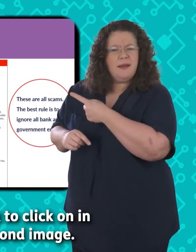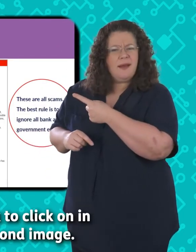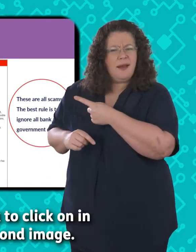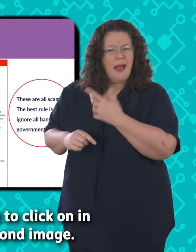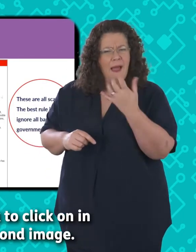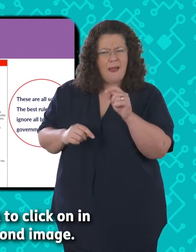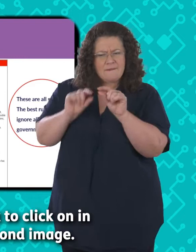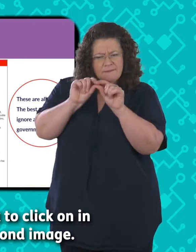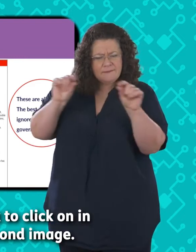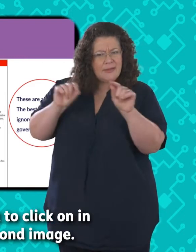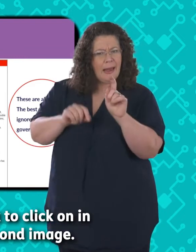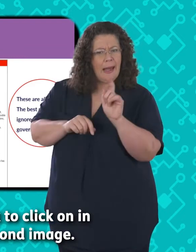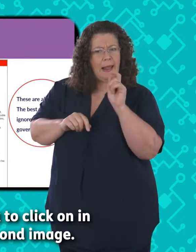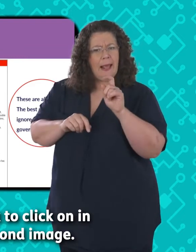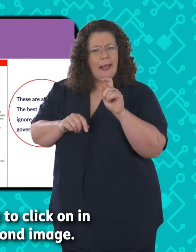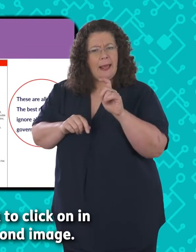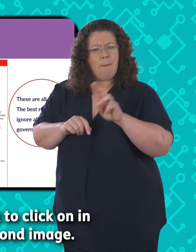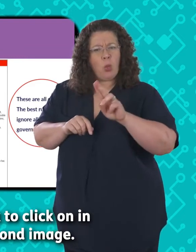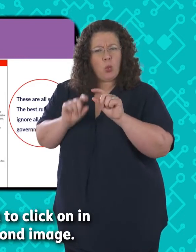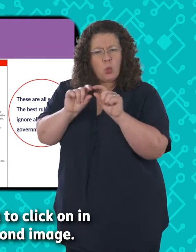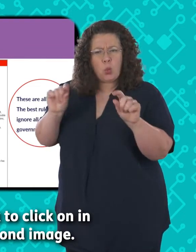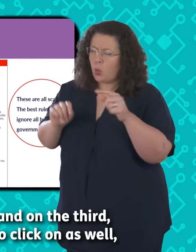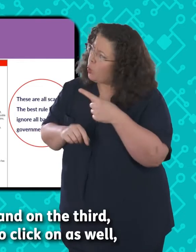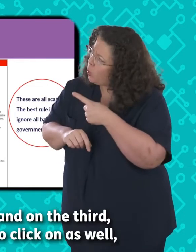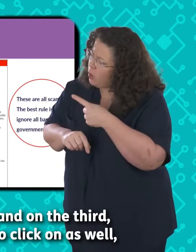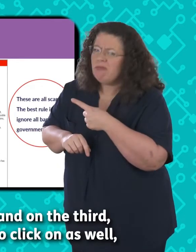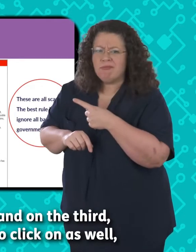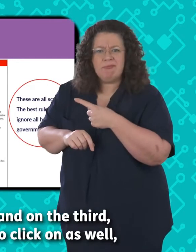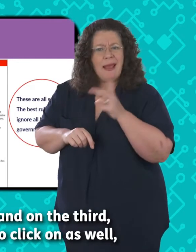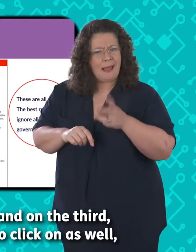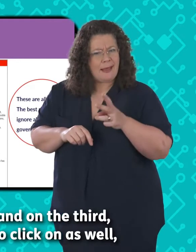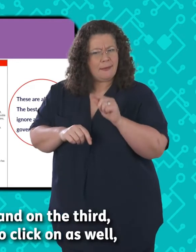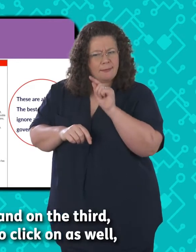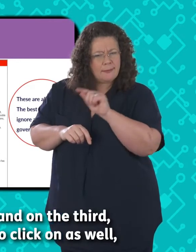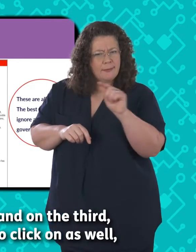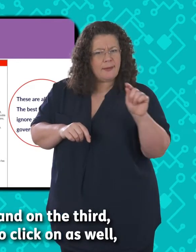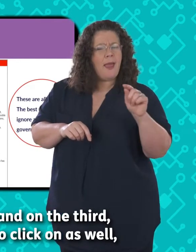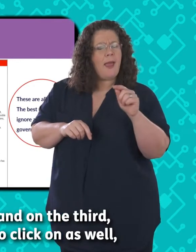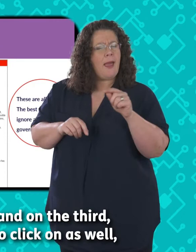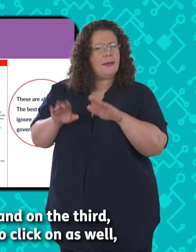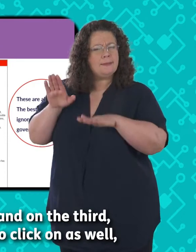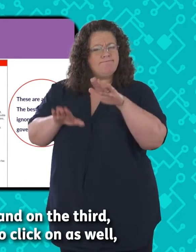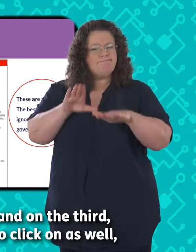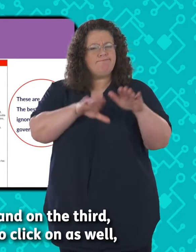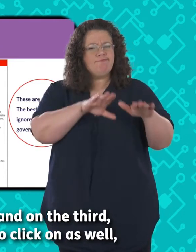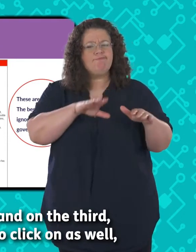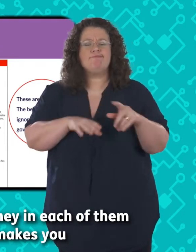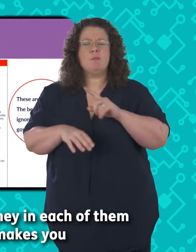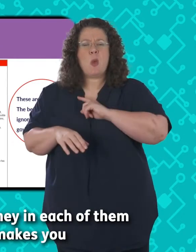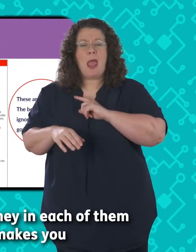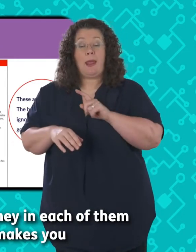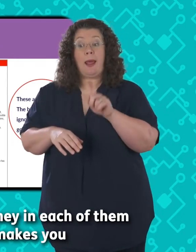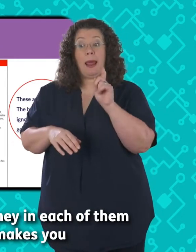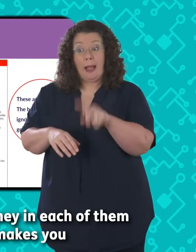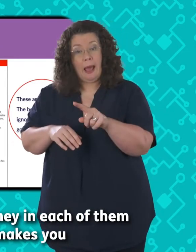little link to click on in blue. On the second image, there's another one. And on the third, there is another one to click on as well.